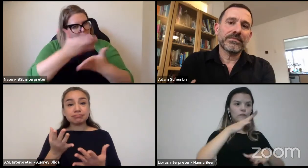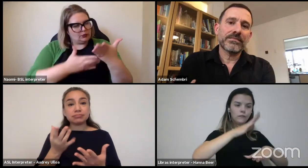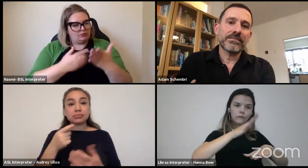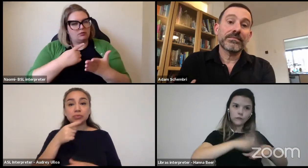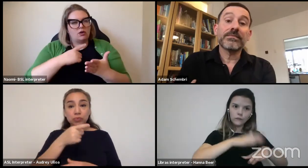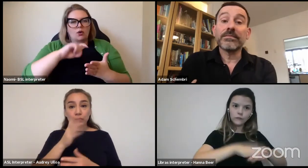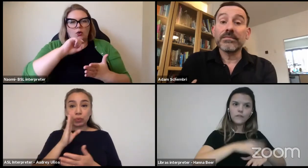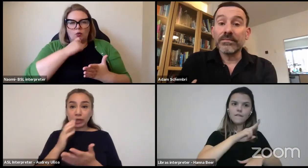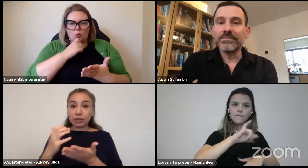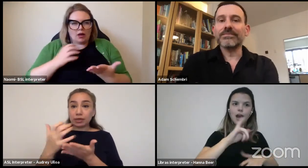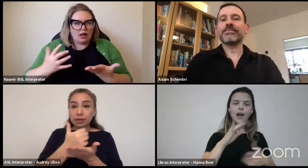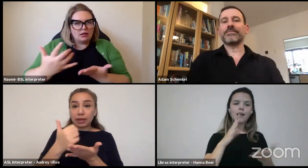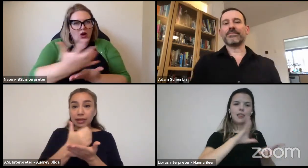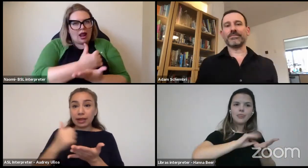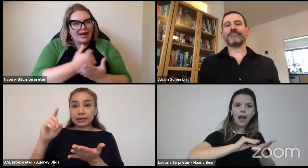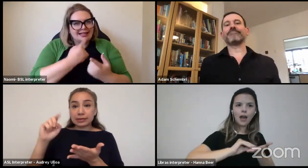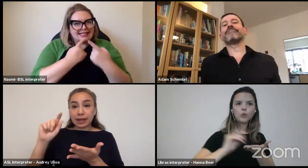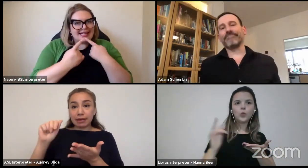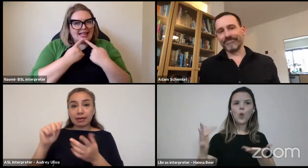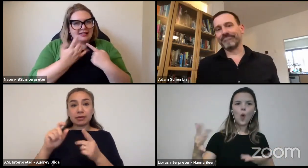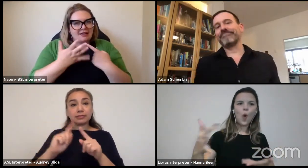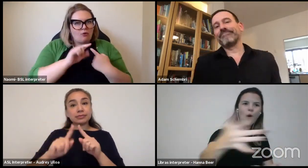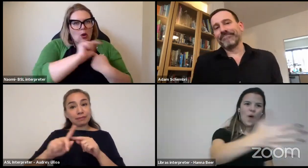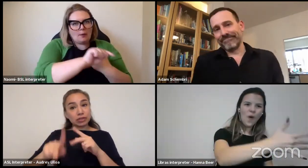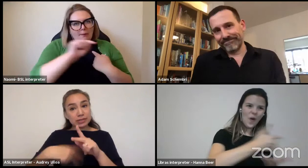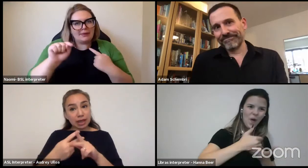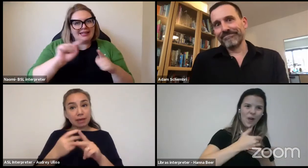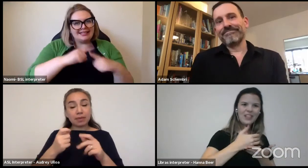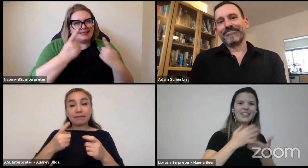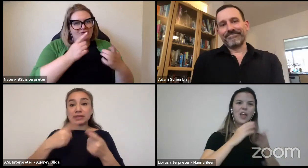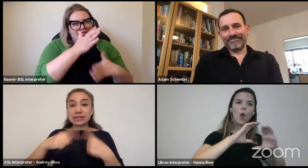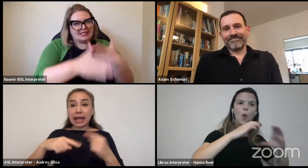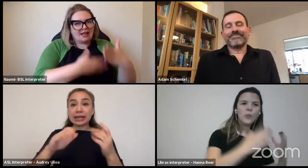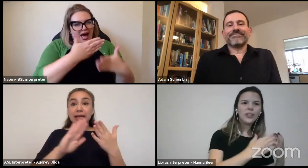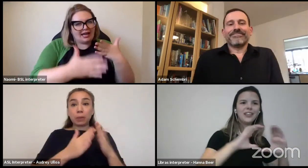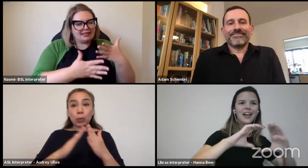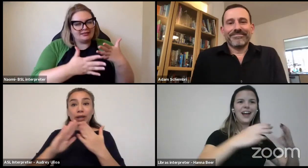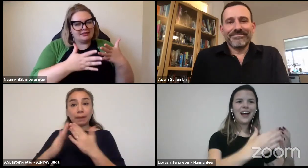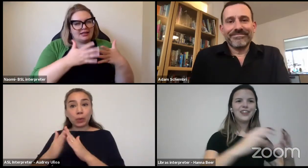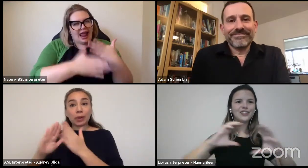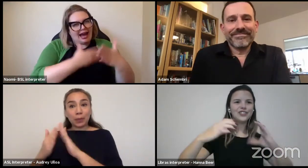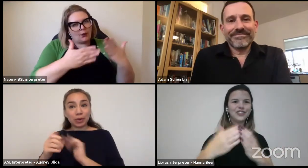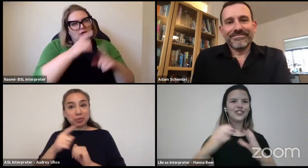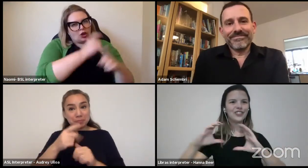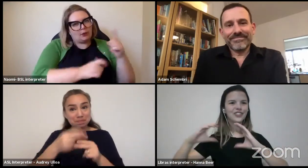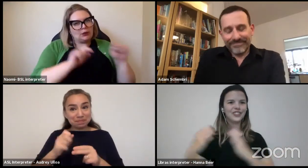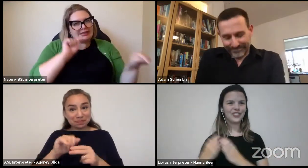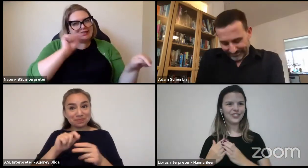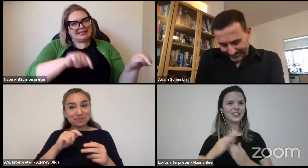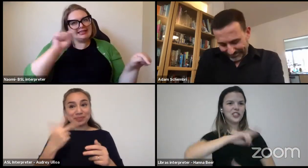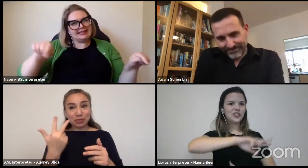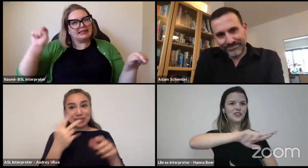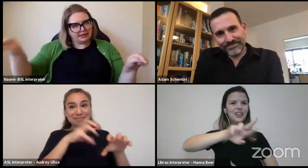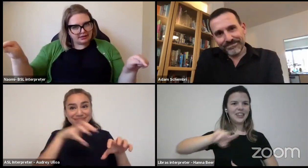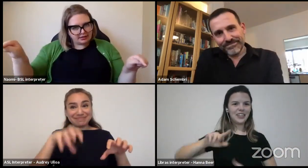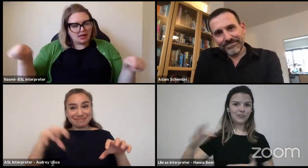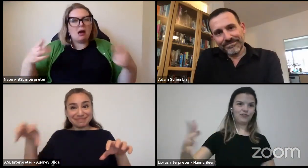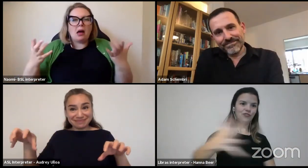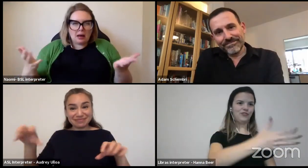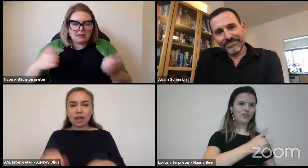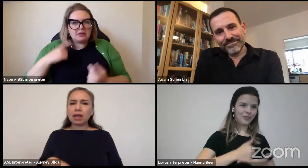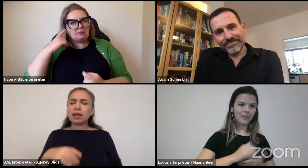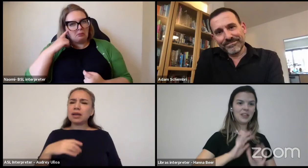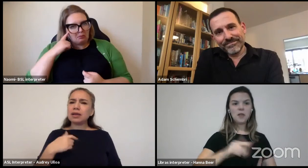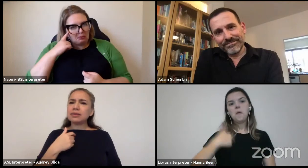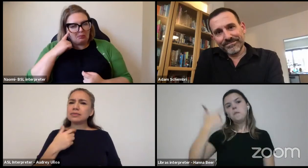from different types of signing communities. So I was just thinking that in countries with